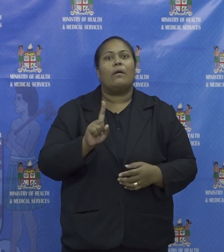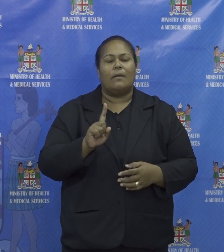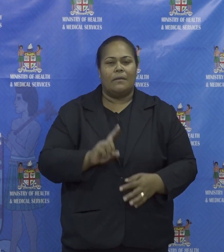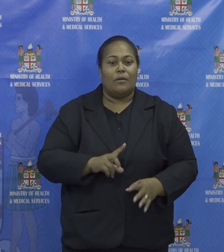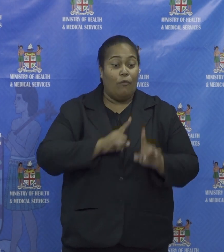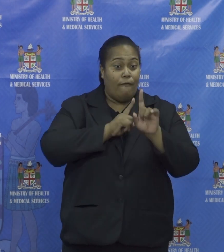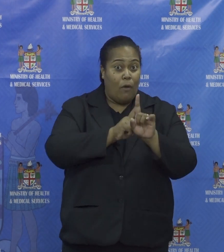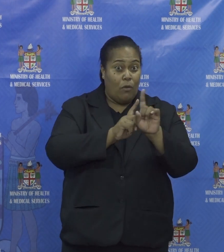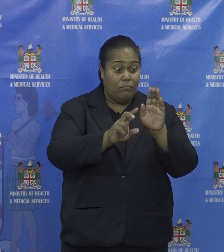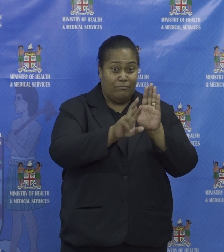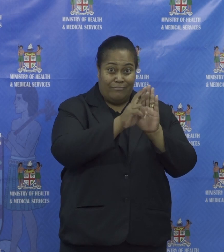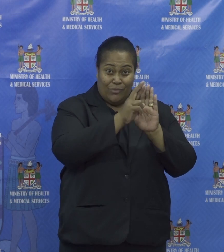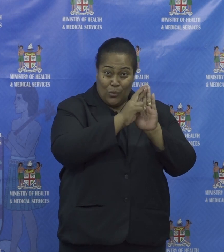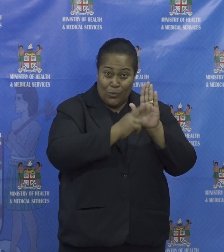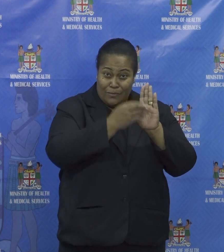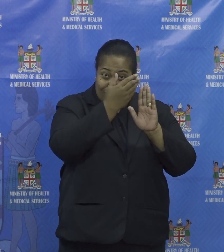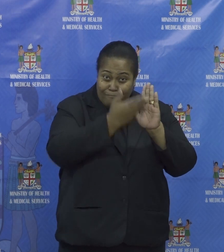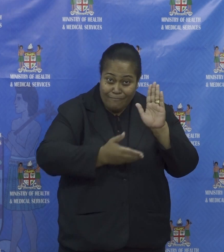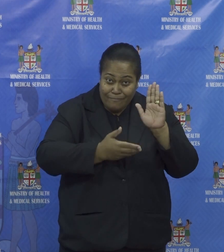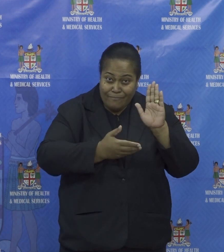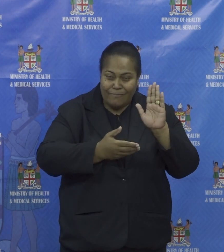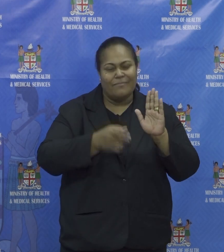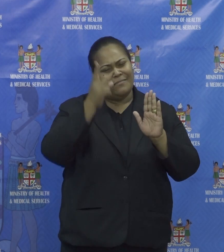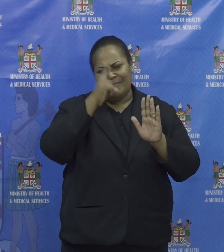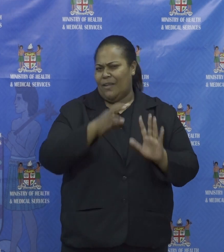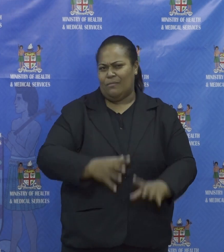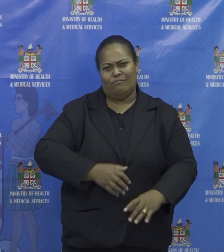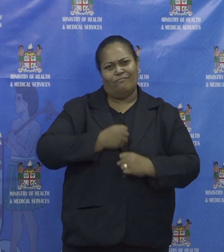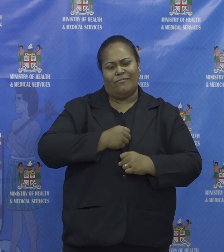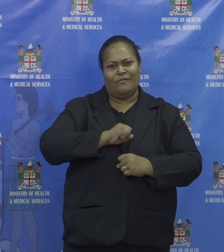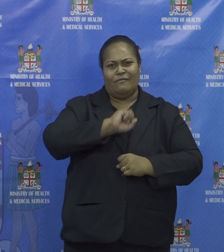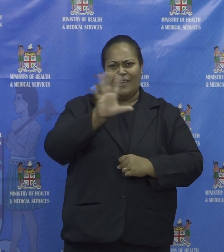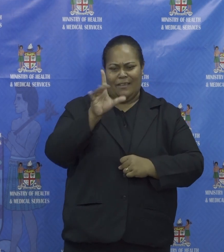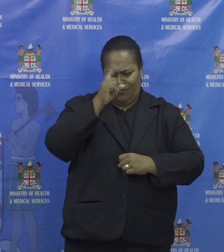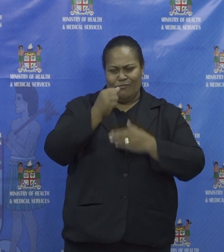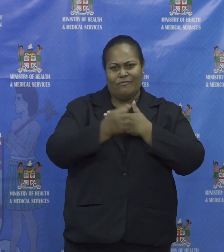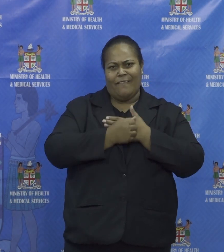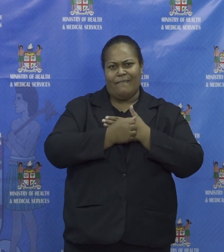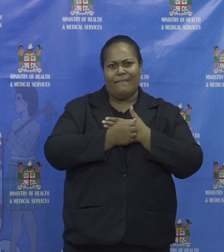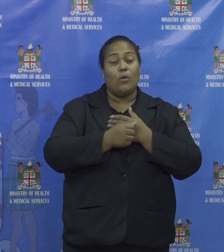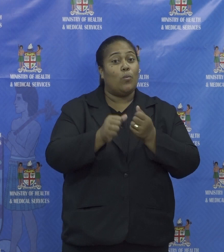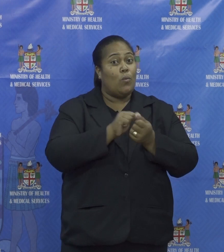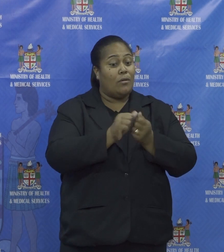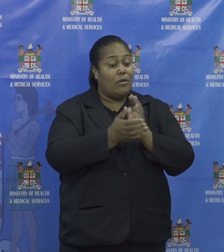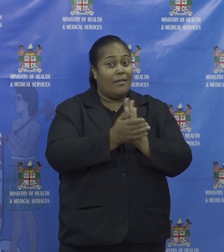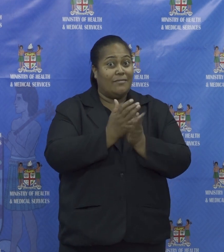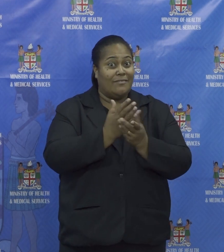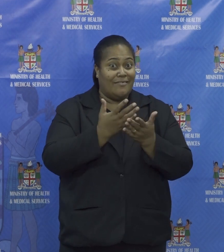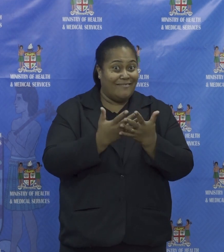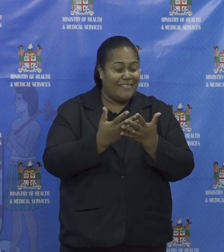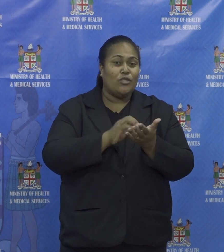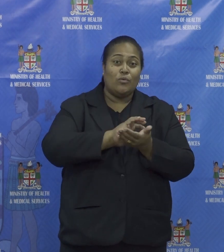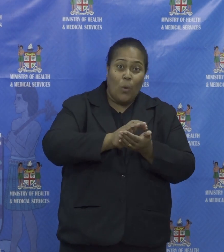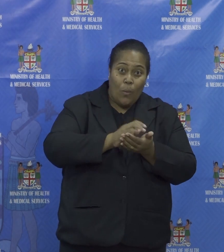follow COVID-safe measures. Wash your hands regularly, whether you're using soap and water